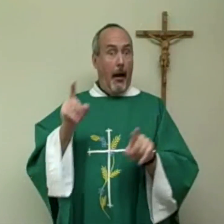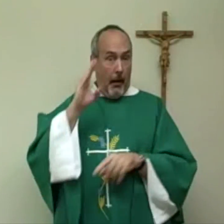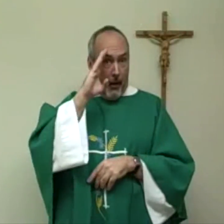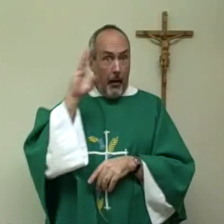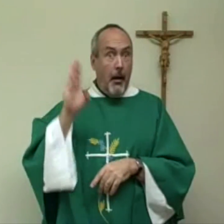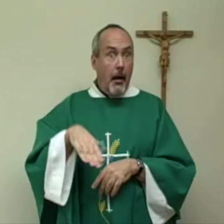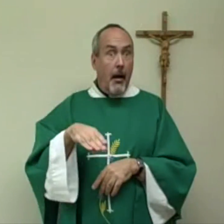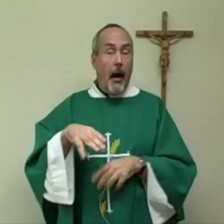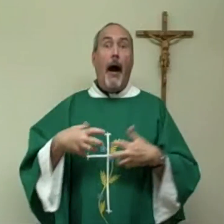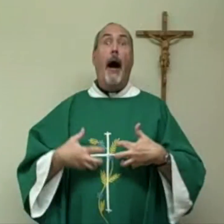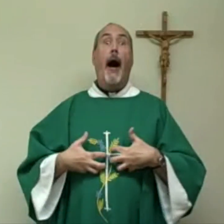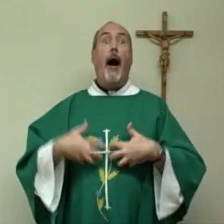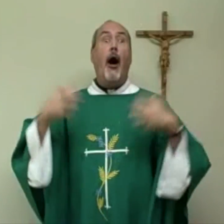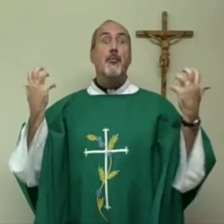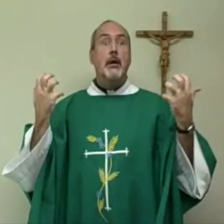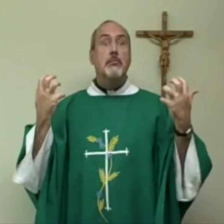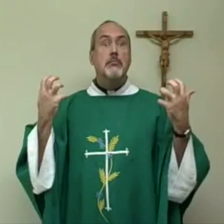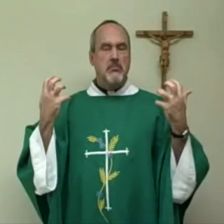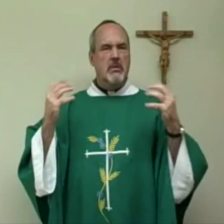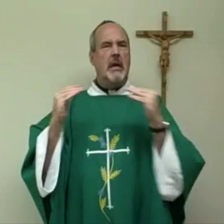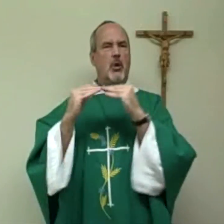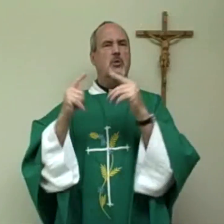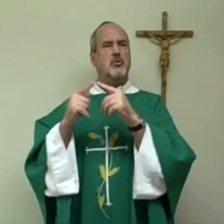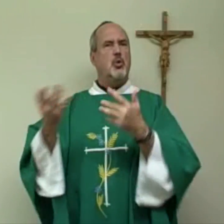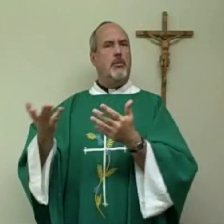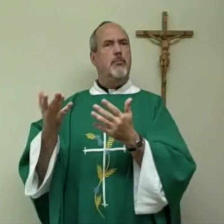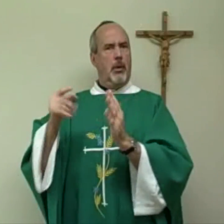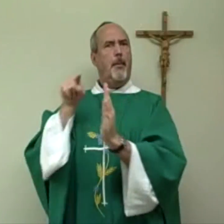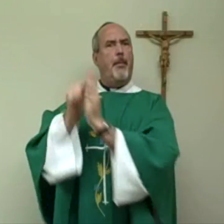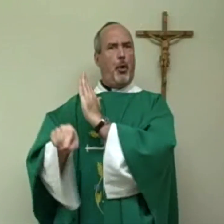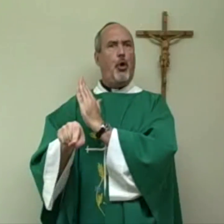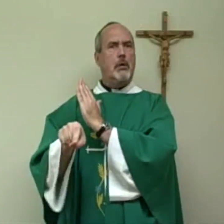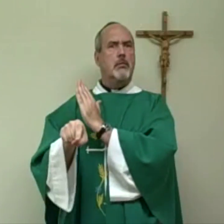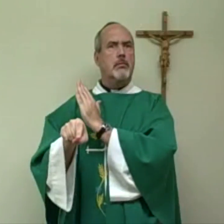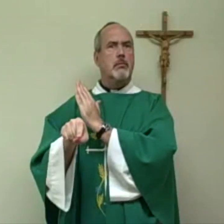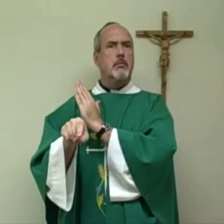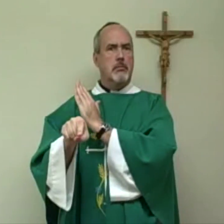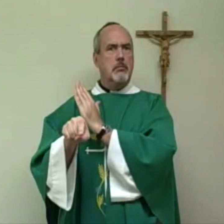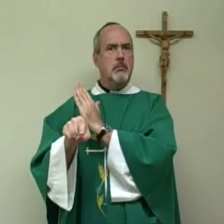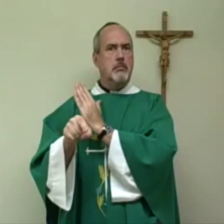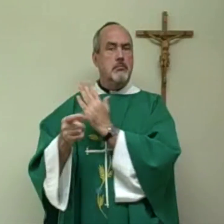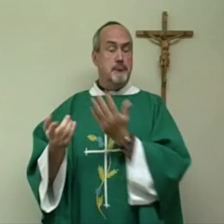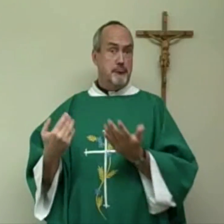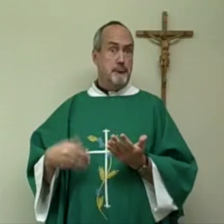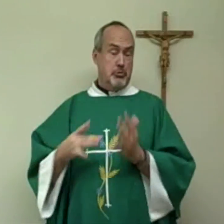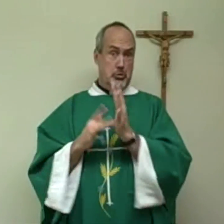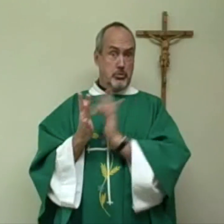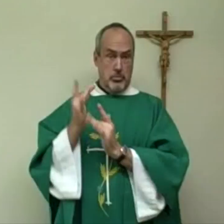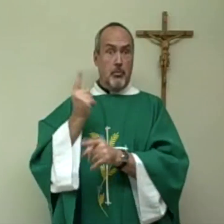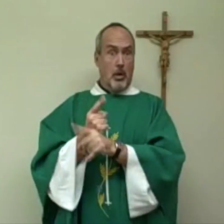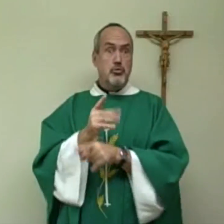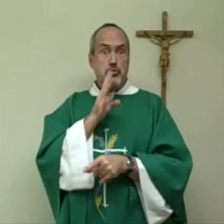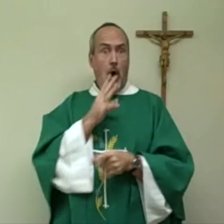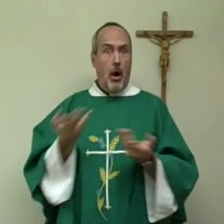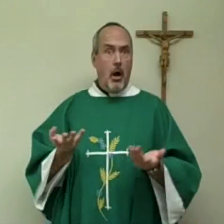to kill or murder someone. But he also said that our anger is equivalent to